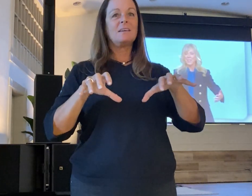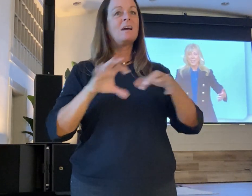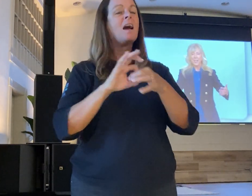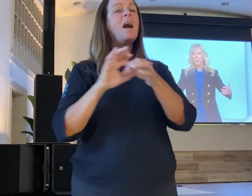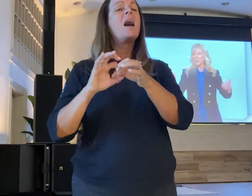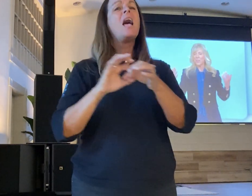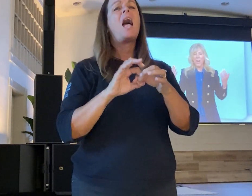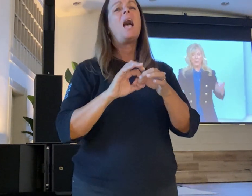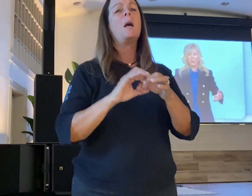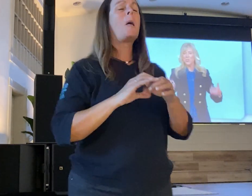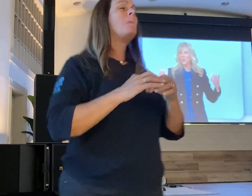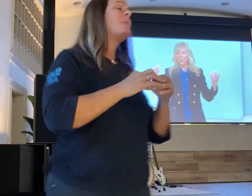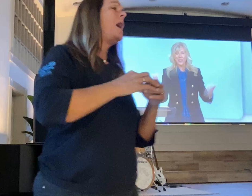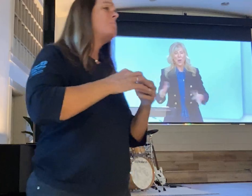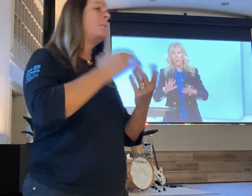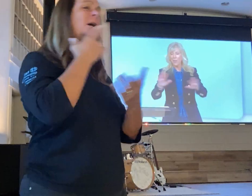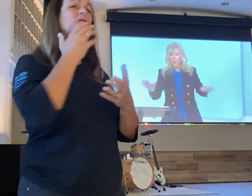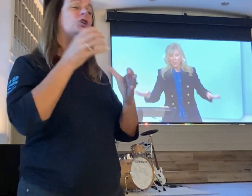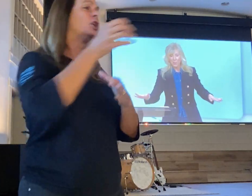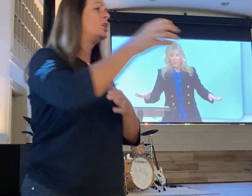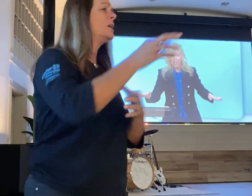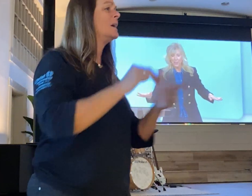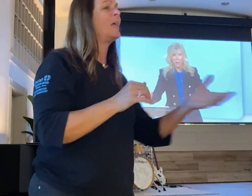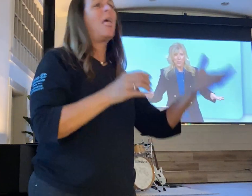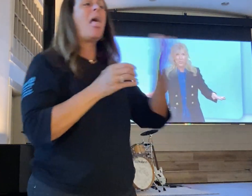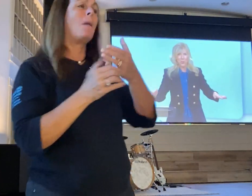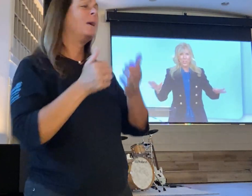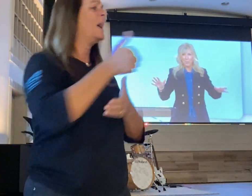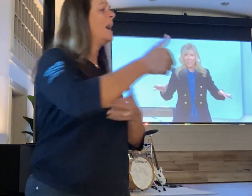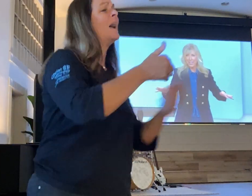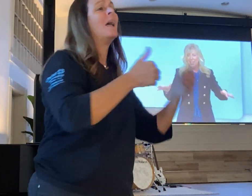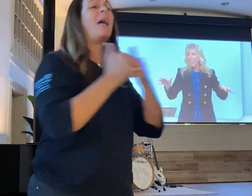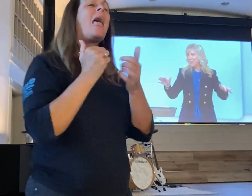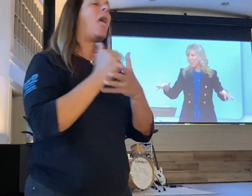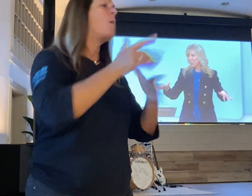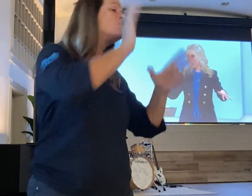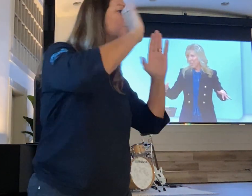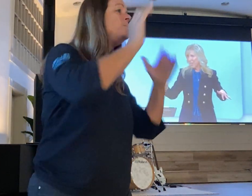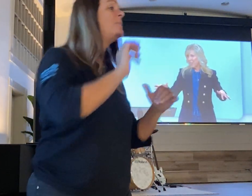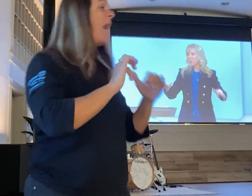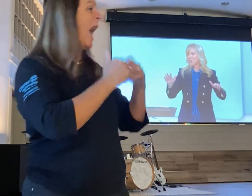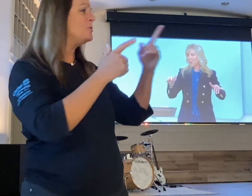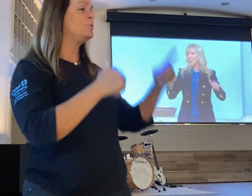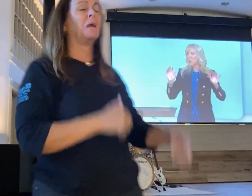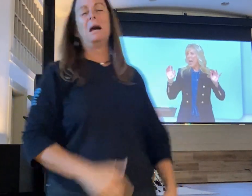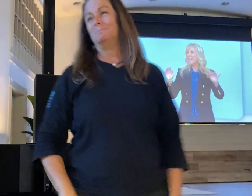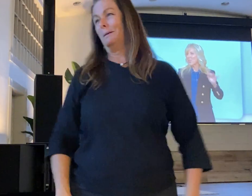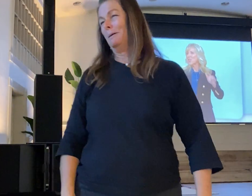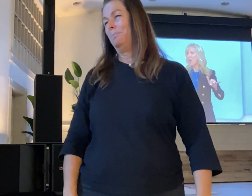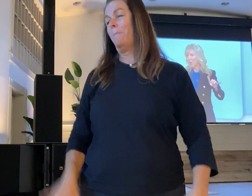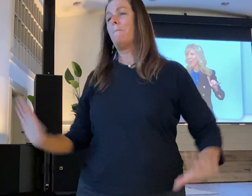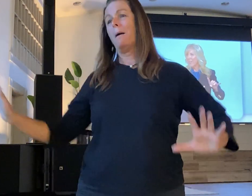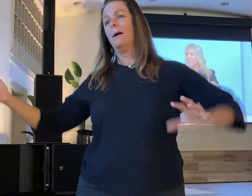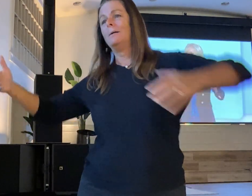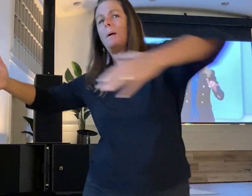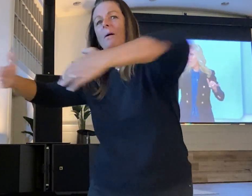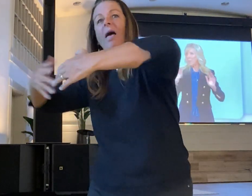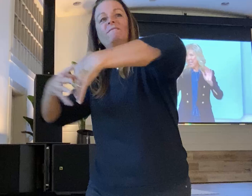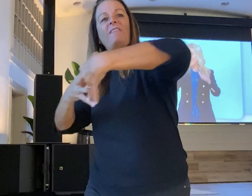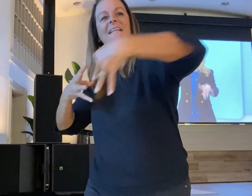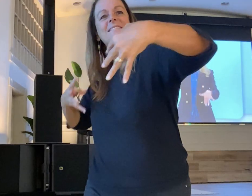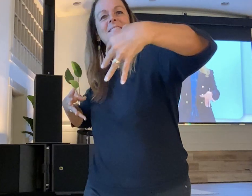have been countless numbers of cups of sugar, flour, whatever else we forgot at the grocery store to complete the dessert. The dessert that you had to